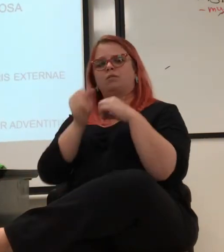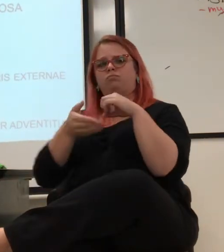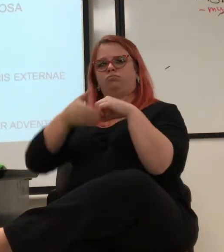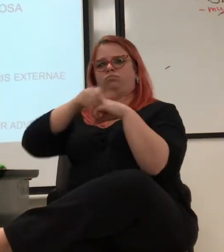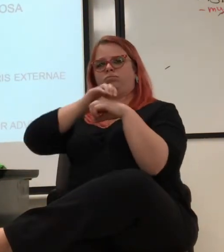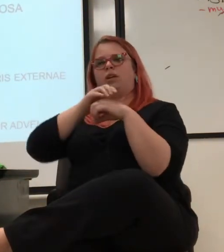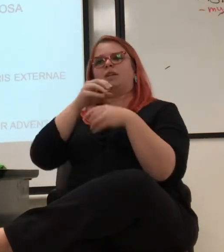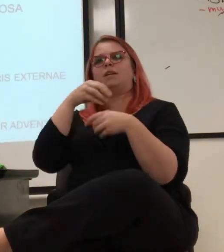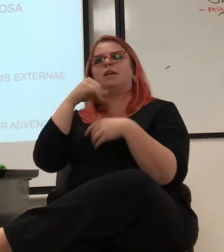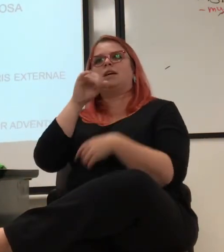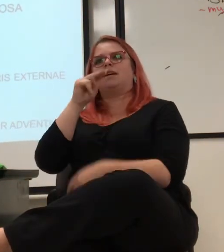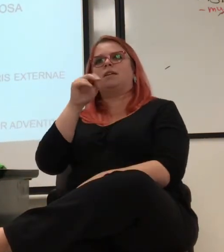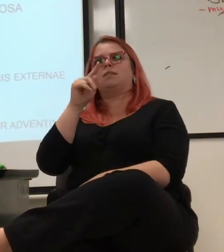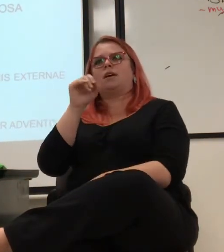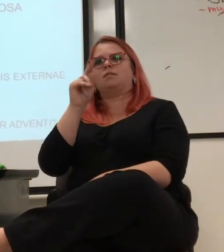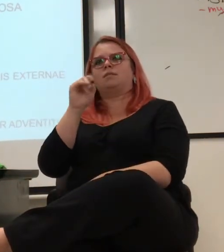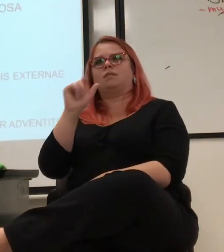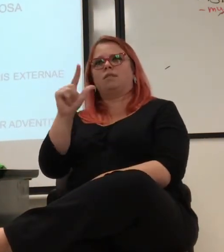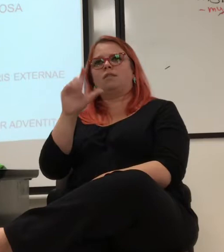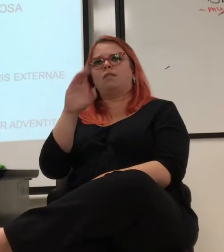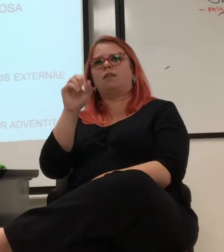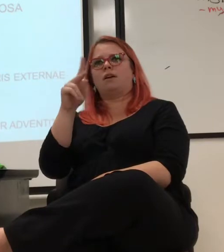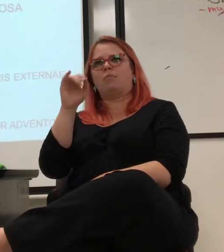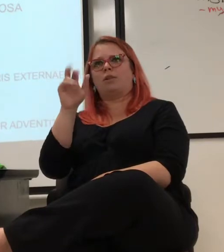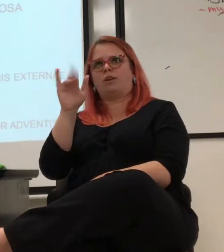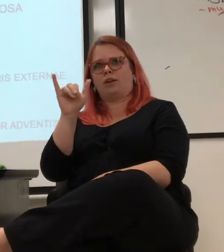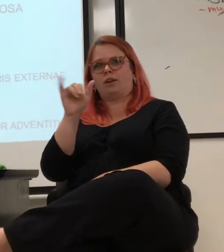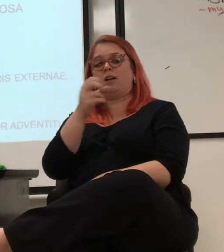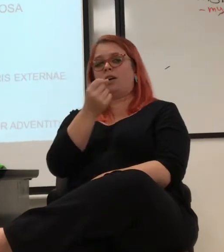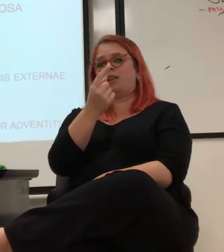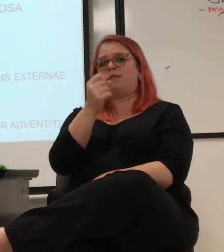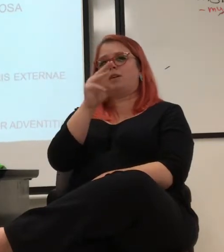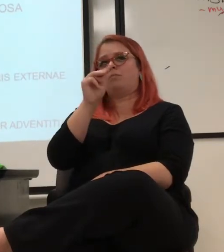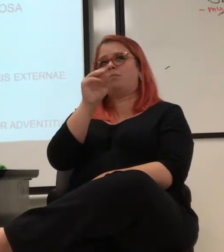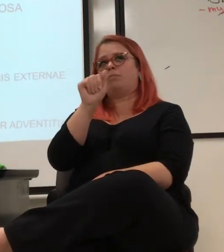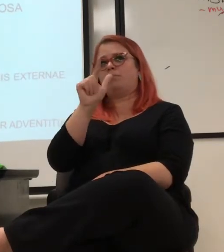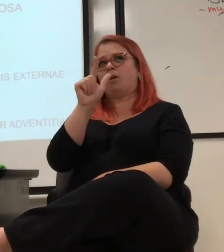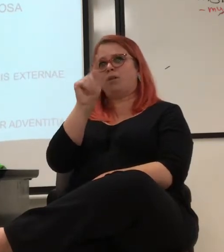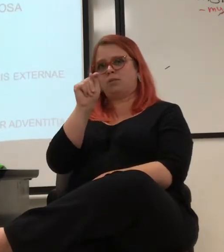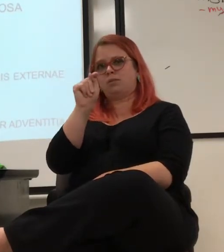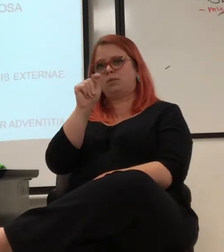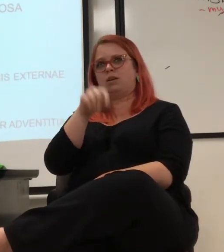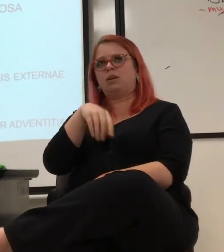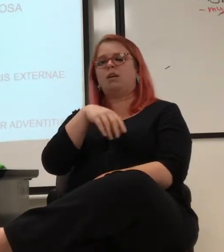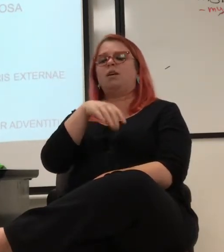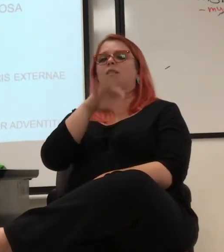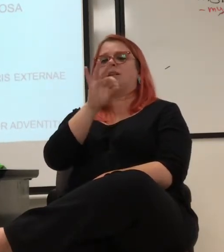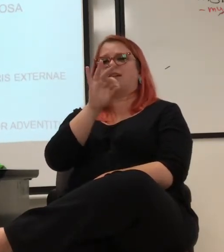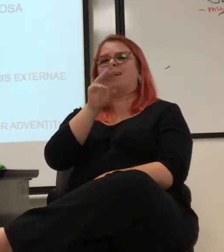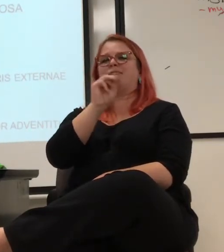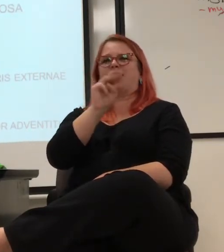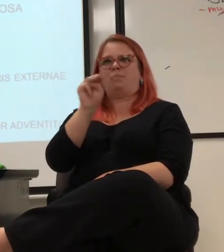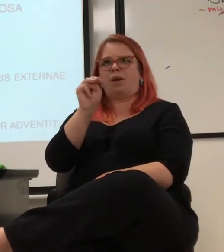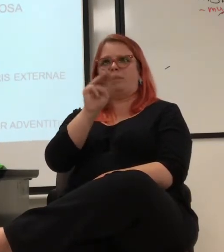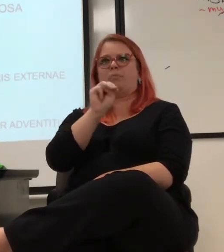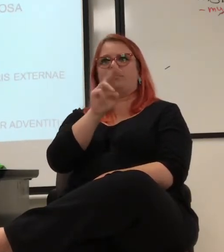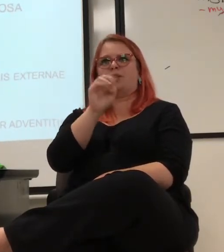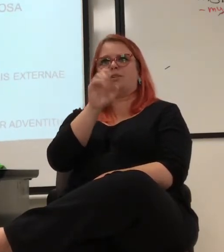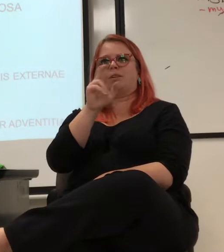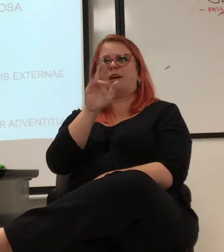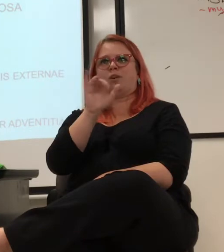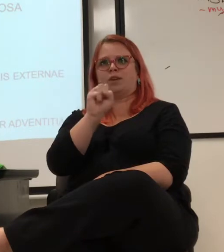capillary. Okay. 11 is malt. Again, 9 is muscularis mucosa. If you see